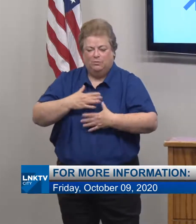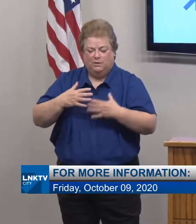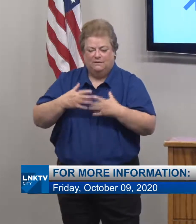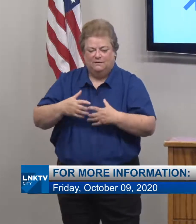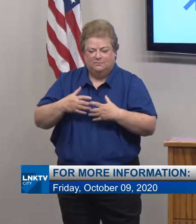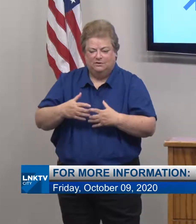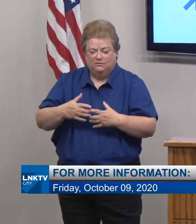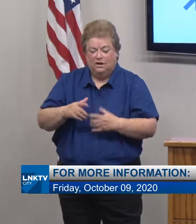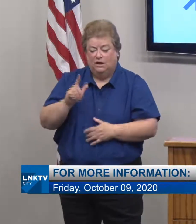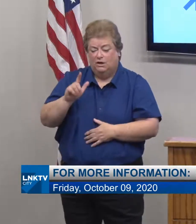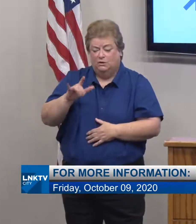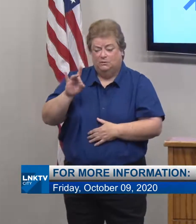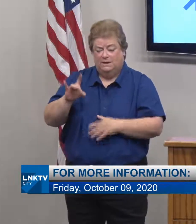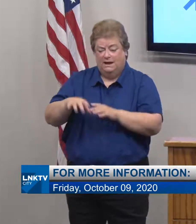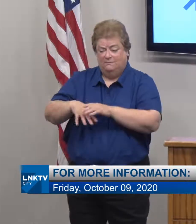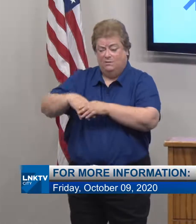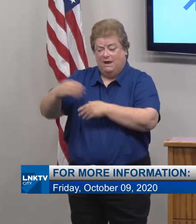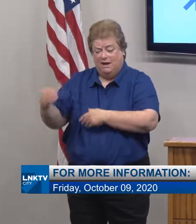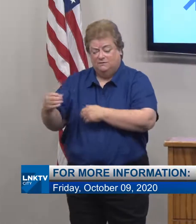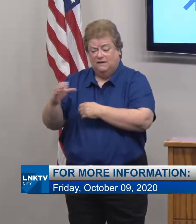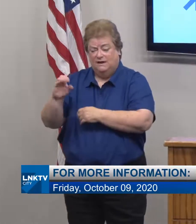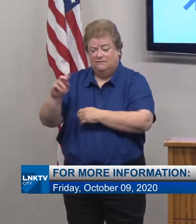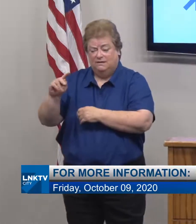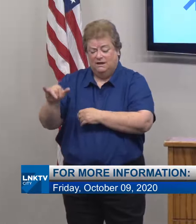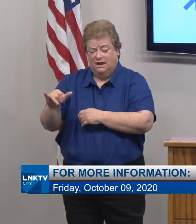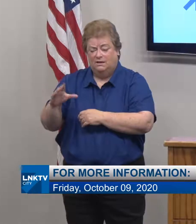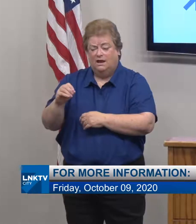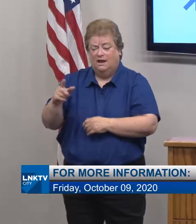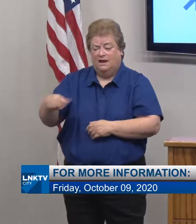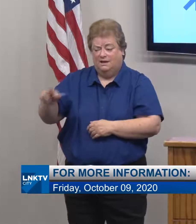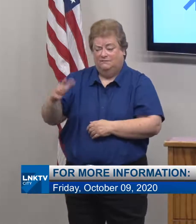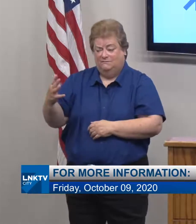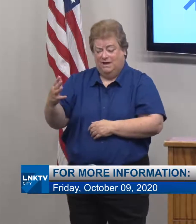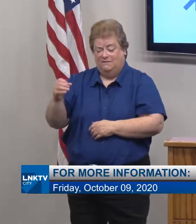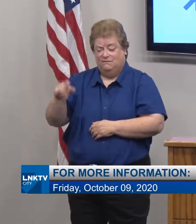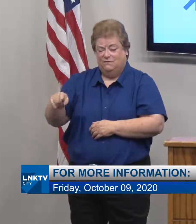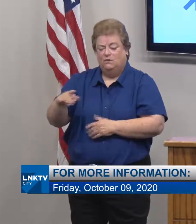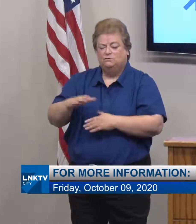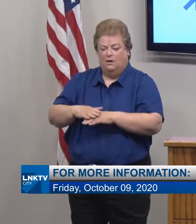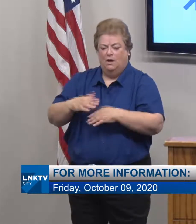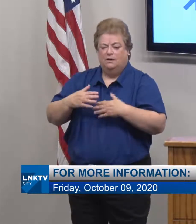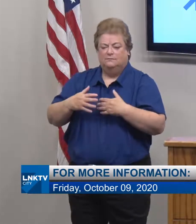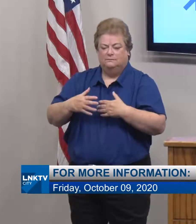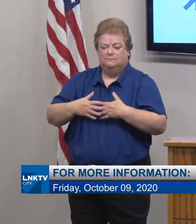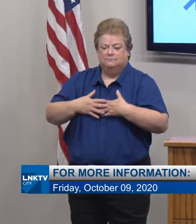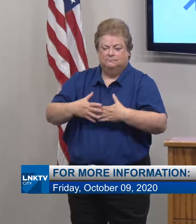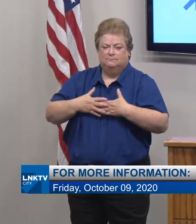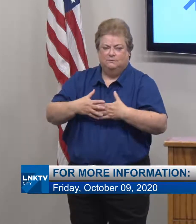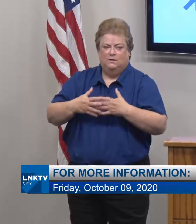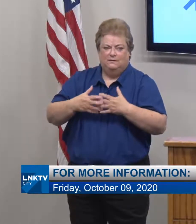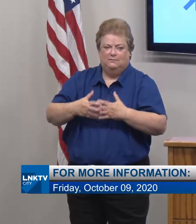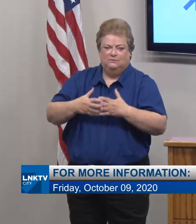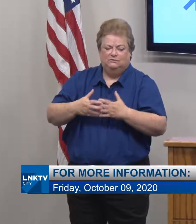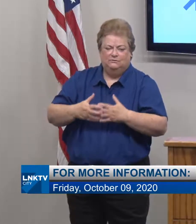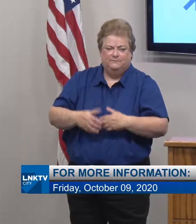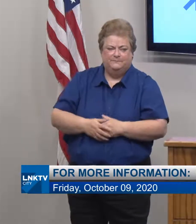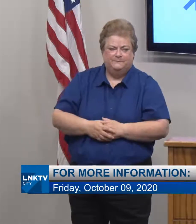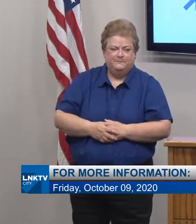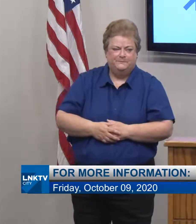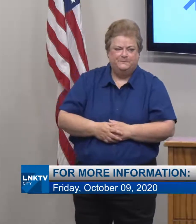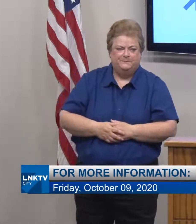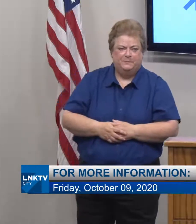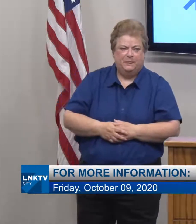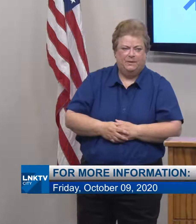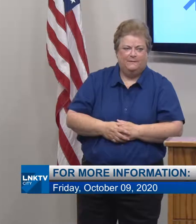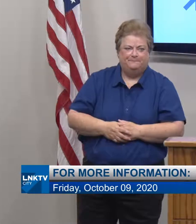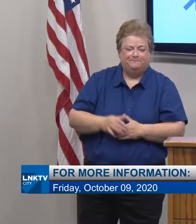are from outside the county and 5 of those individuals are on ventilators. This map